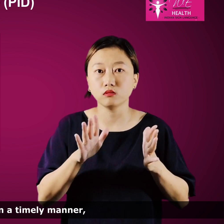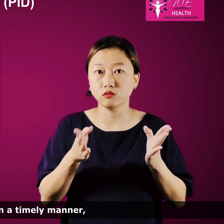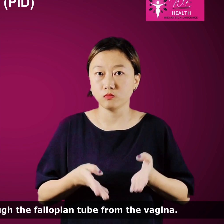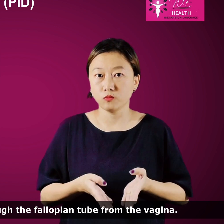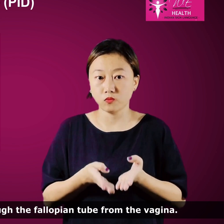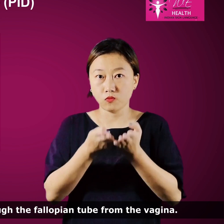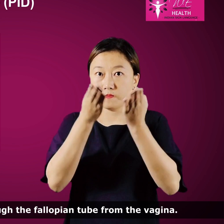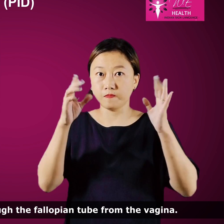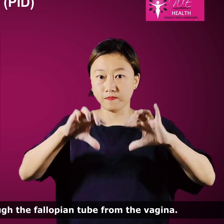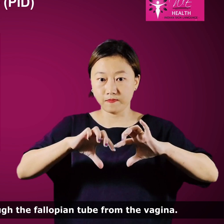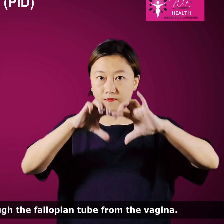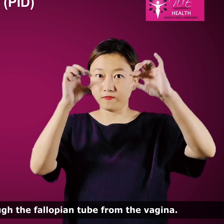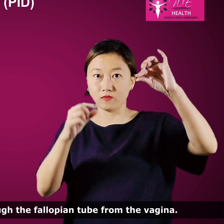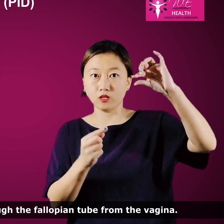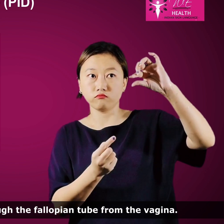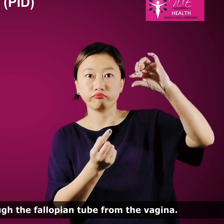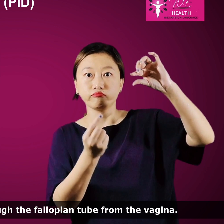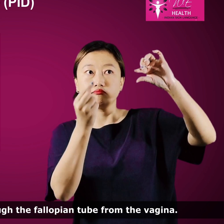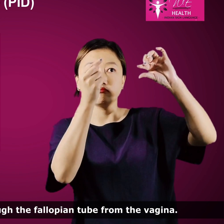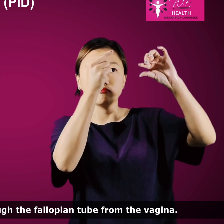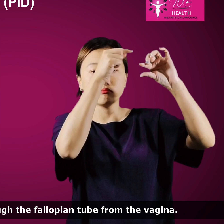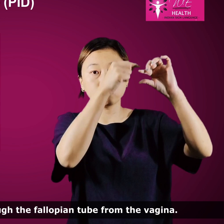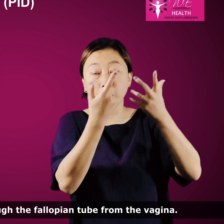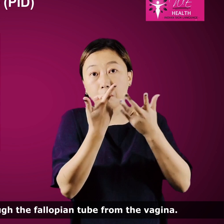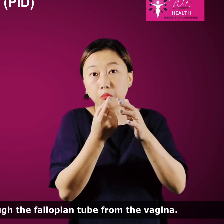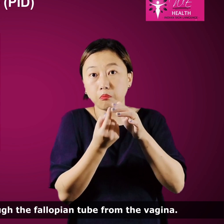It reaches the uterus through the fallopian tube from the vagina.